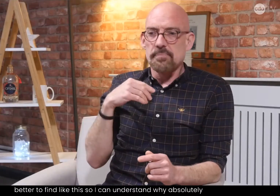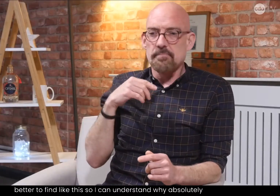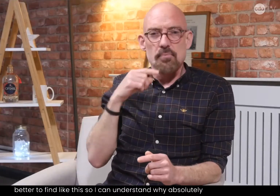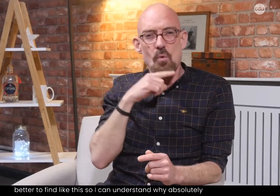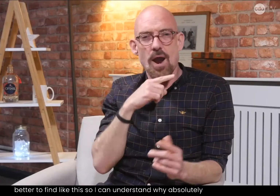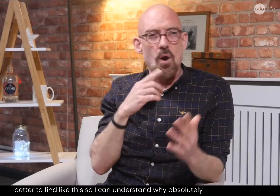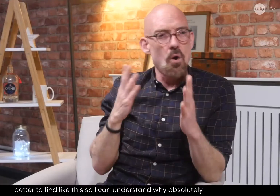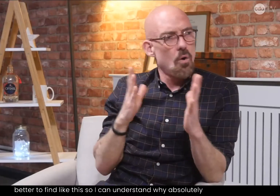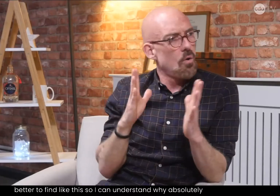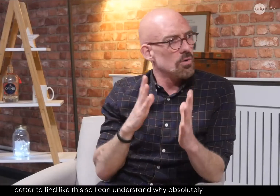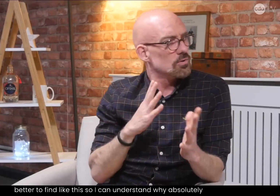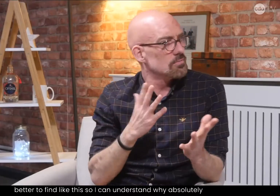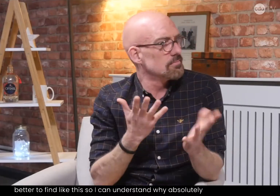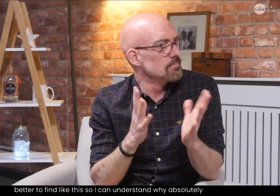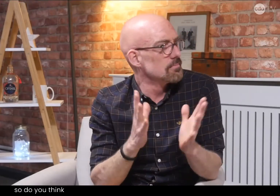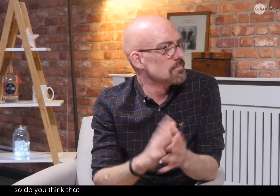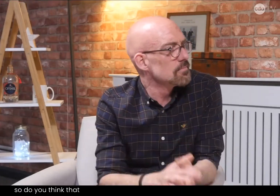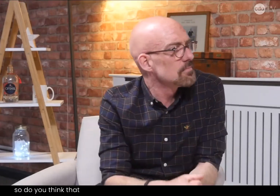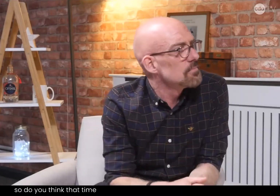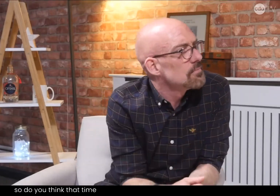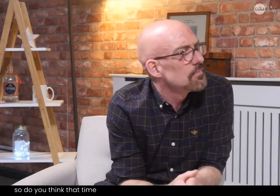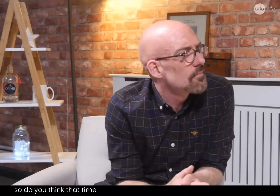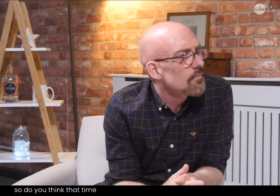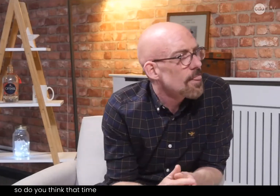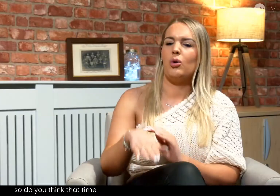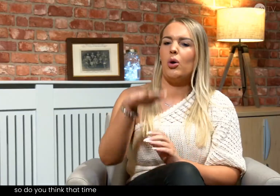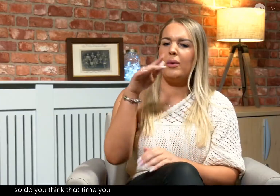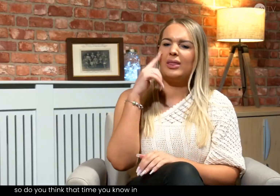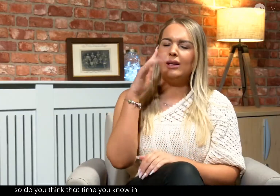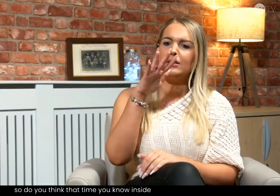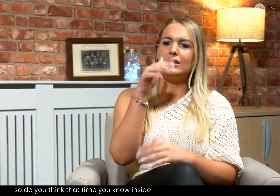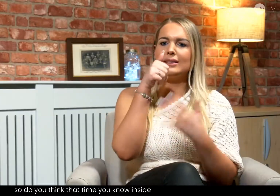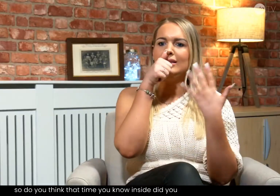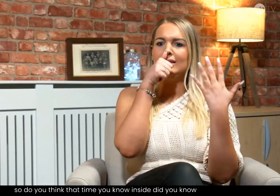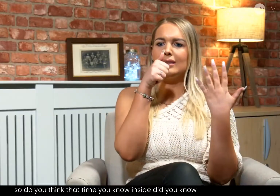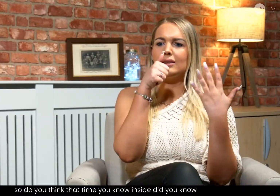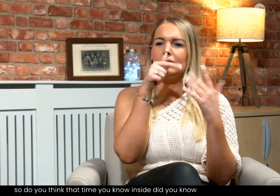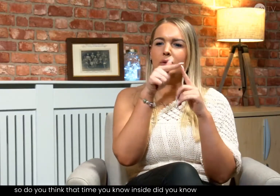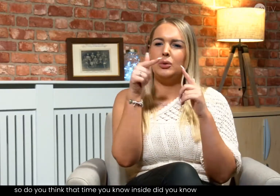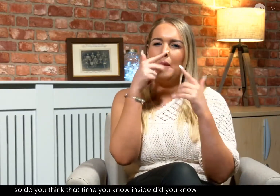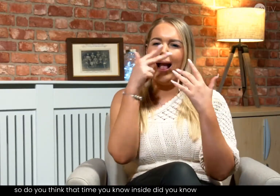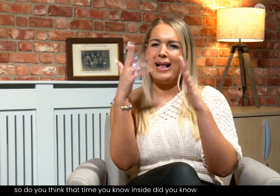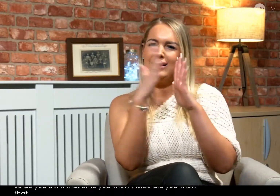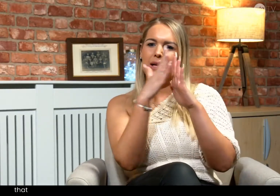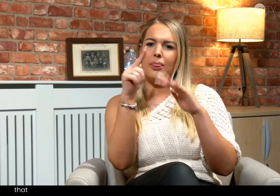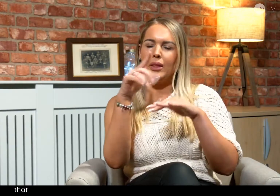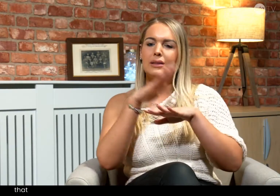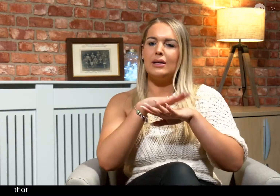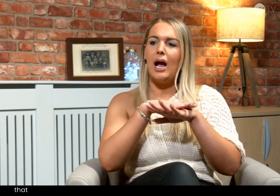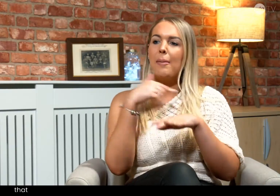So do you think at that time, you know, inside, did you know that you didn't feel like a boy?